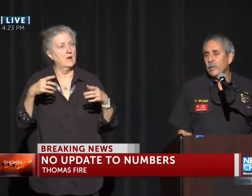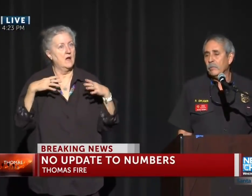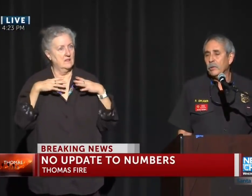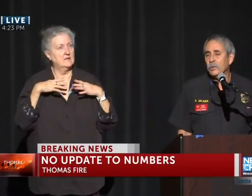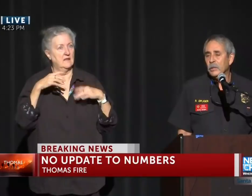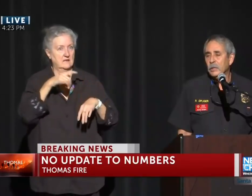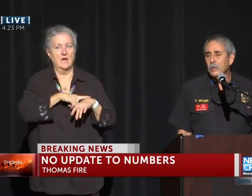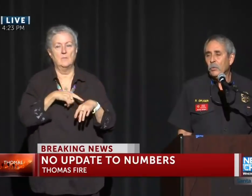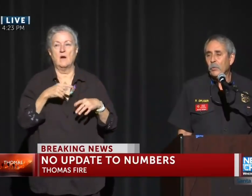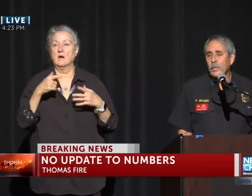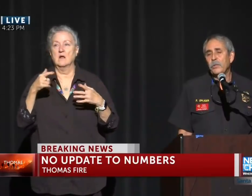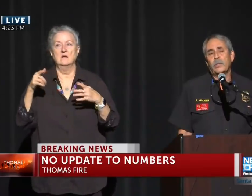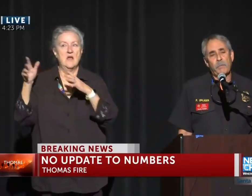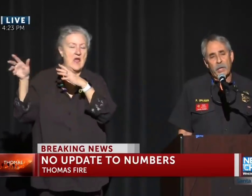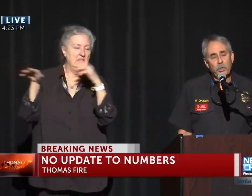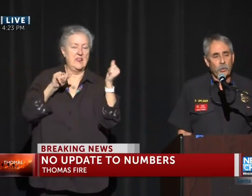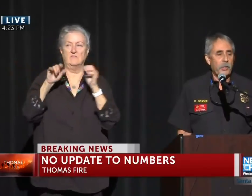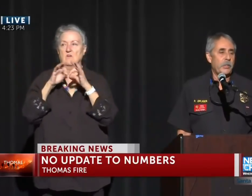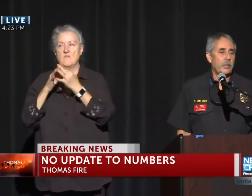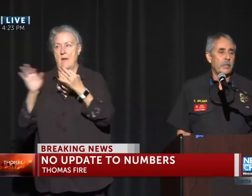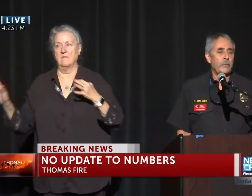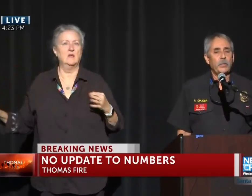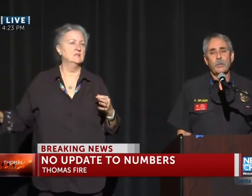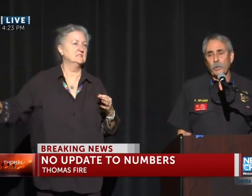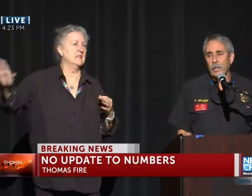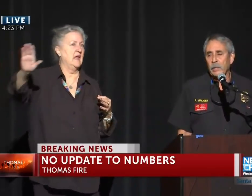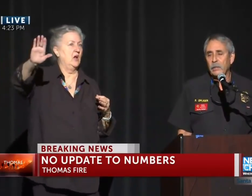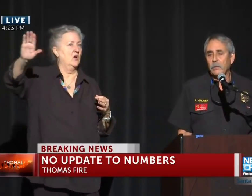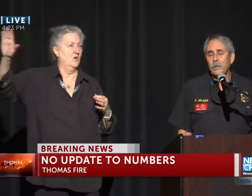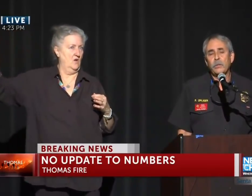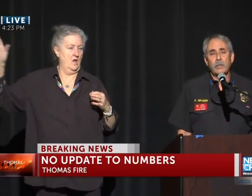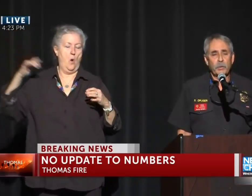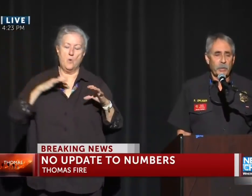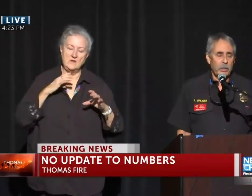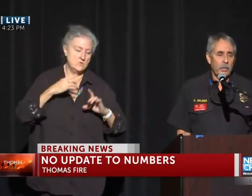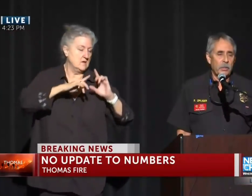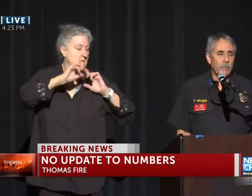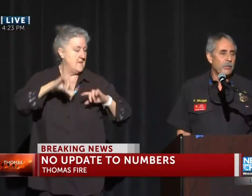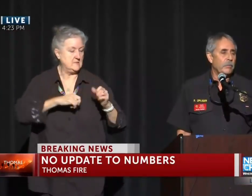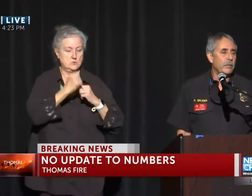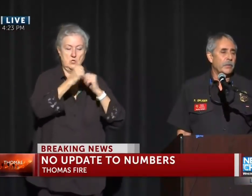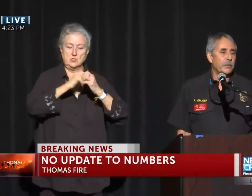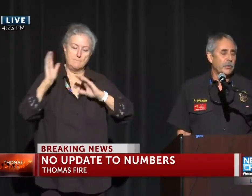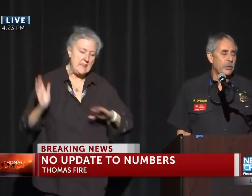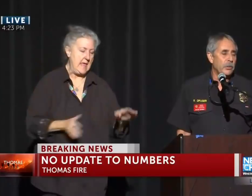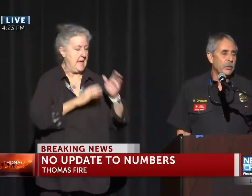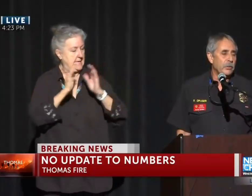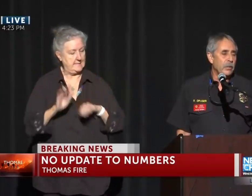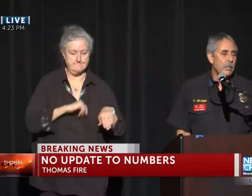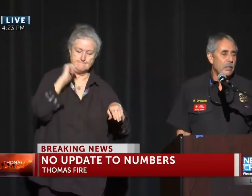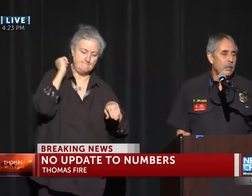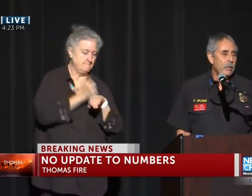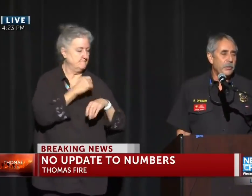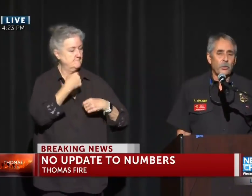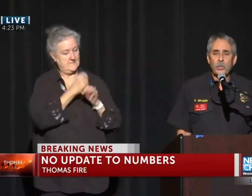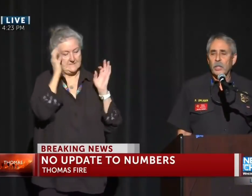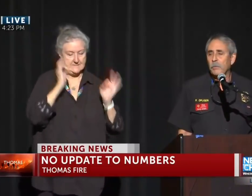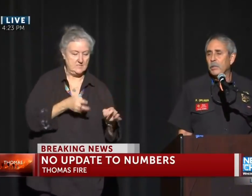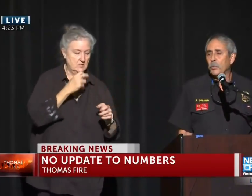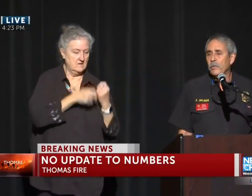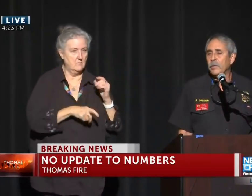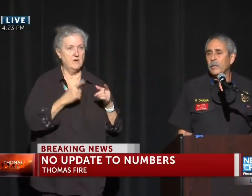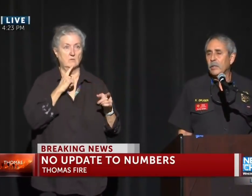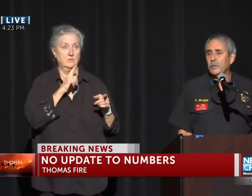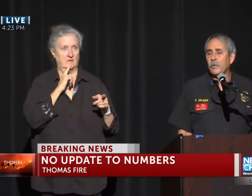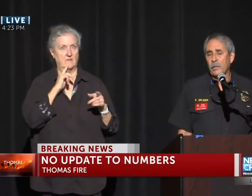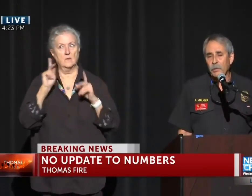are away from their families. While we do the command structure and we do the planning and we do the implementation and make some difficult decisions, it's those